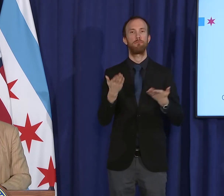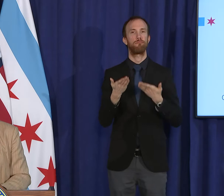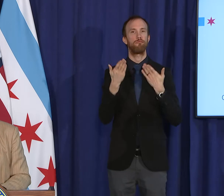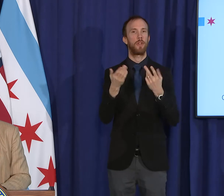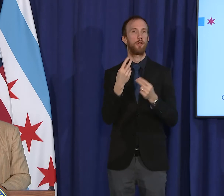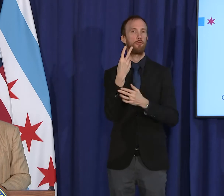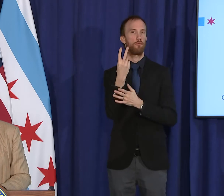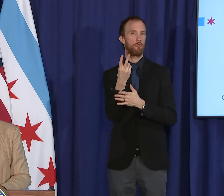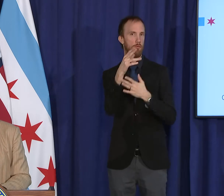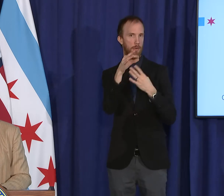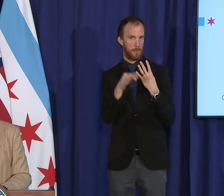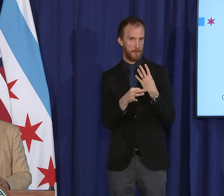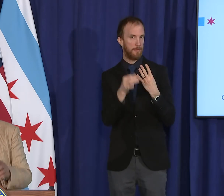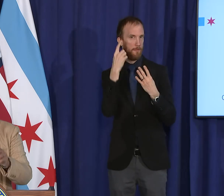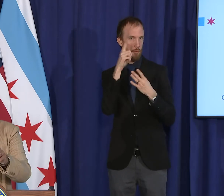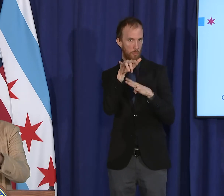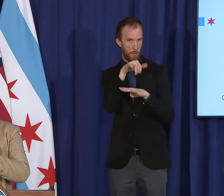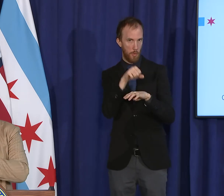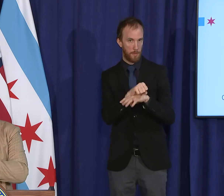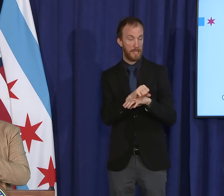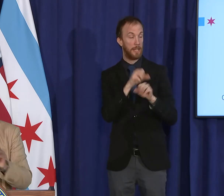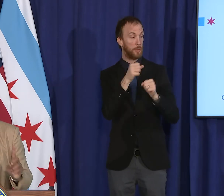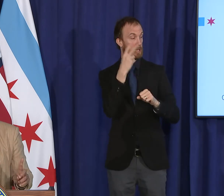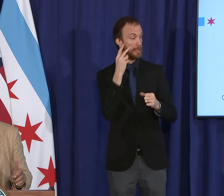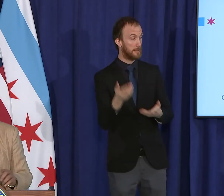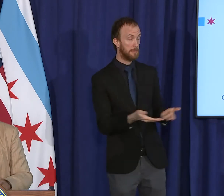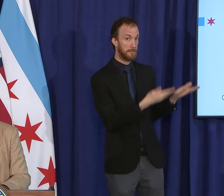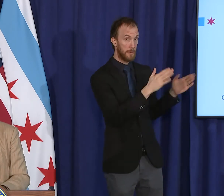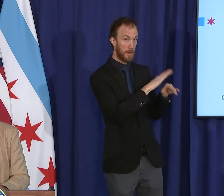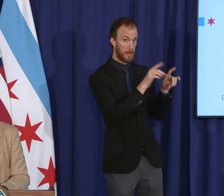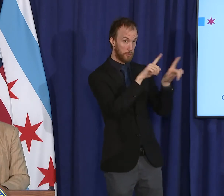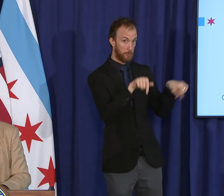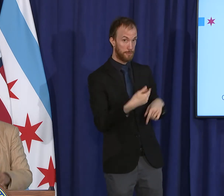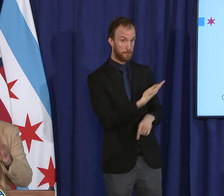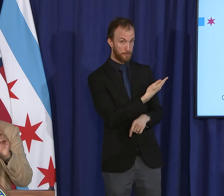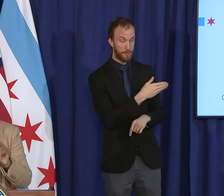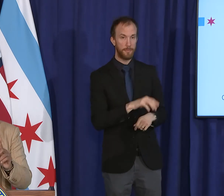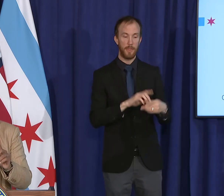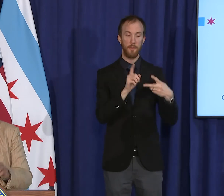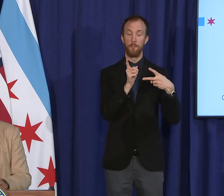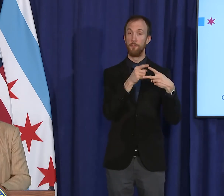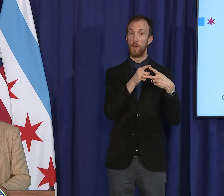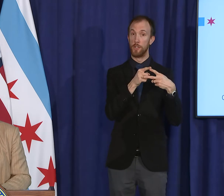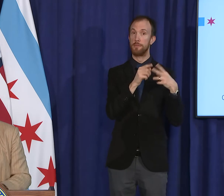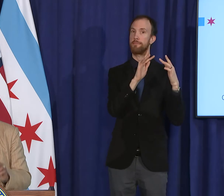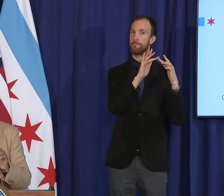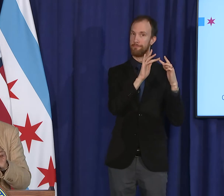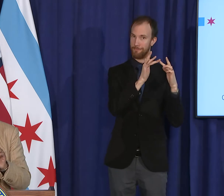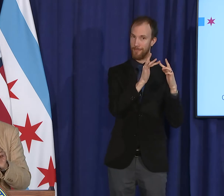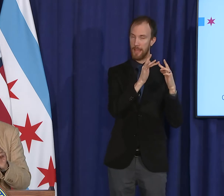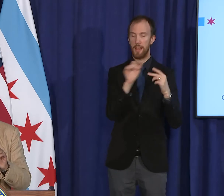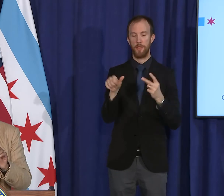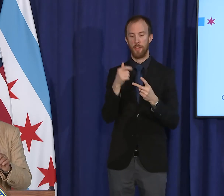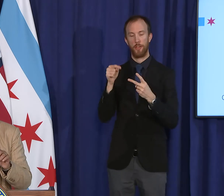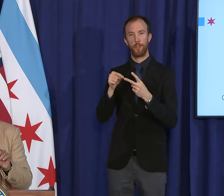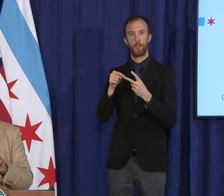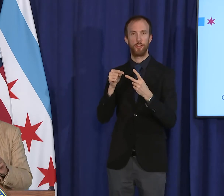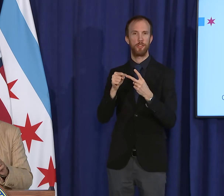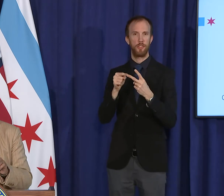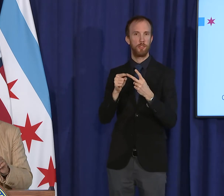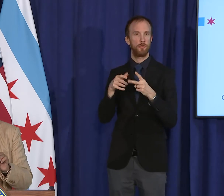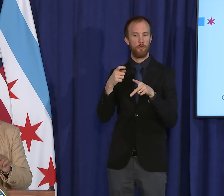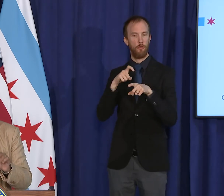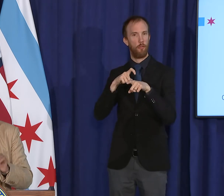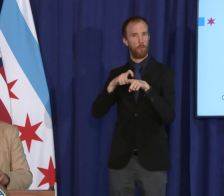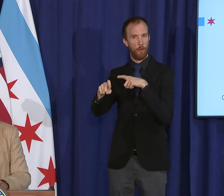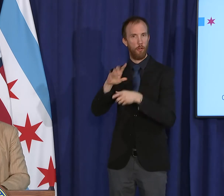options for making appointments, and you can see them on the screens behind me. One is online, and the other is through a